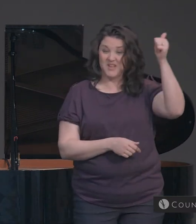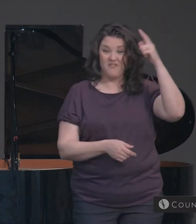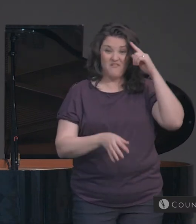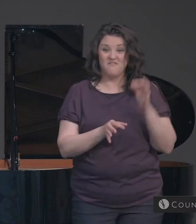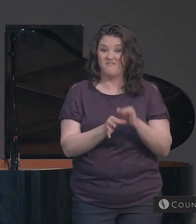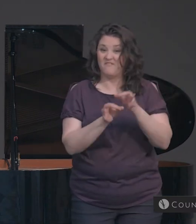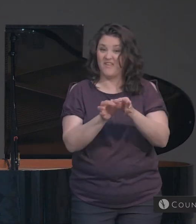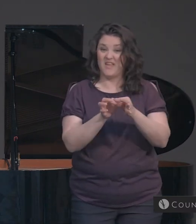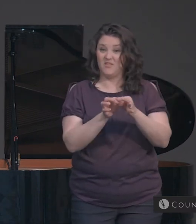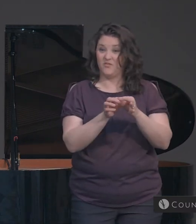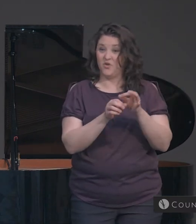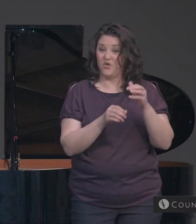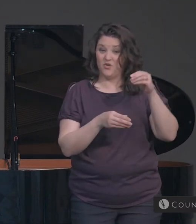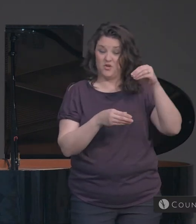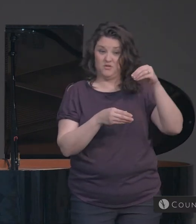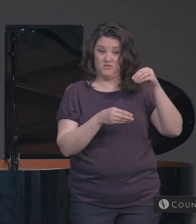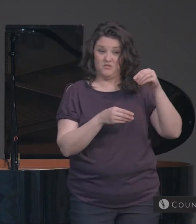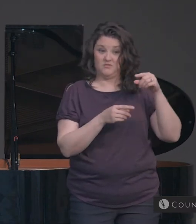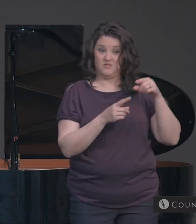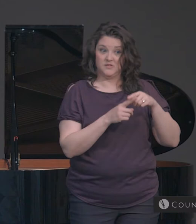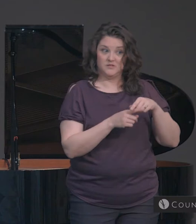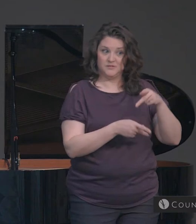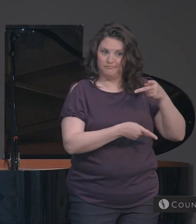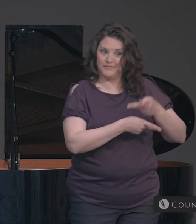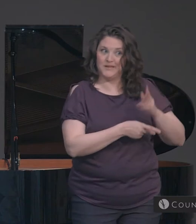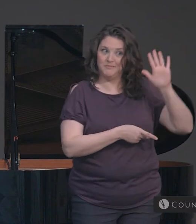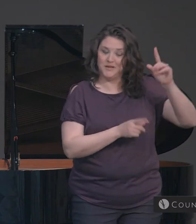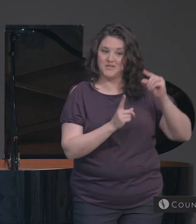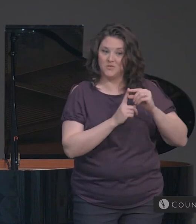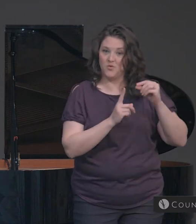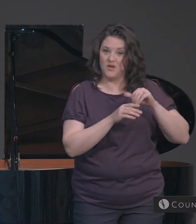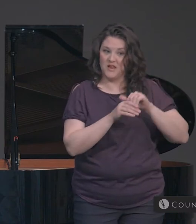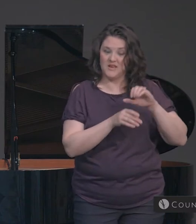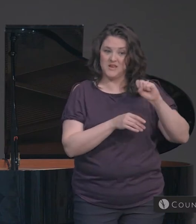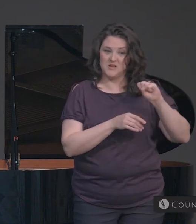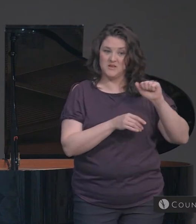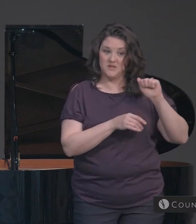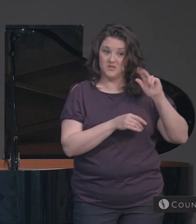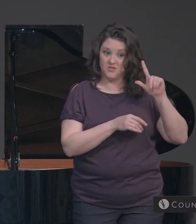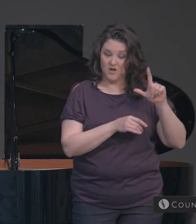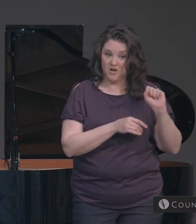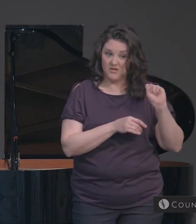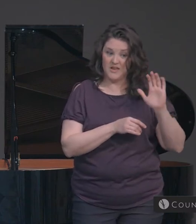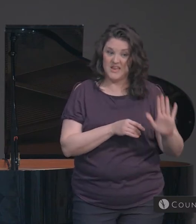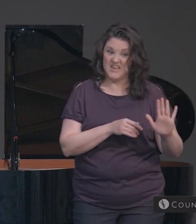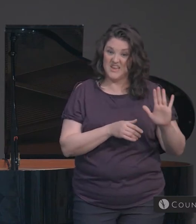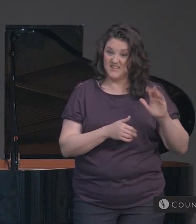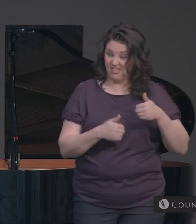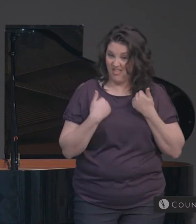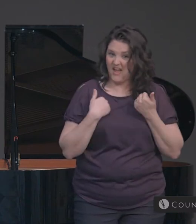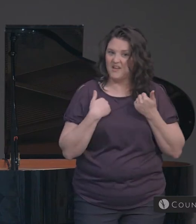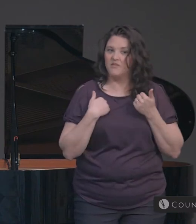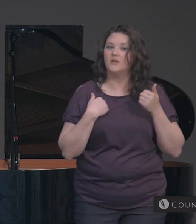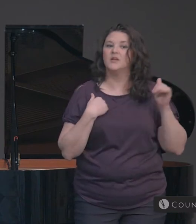to his word in Saul's life, he would be faithful to his word in their lives as well.